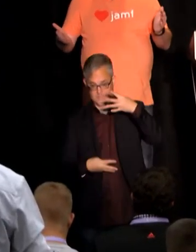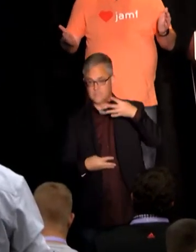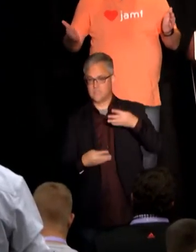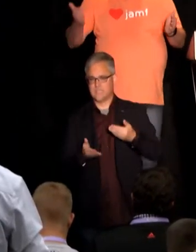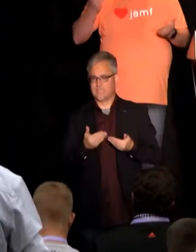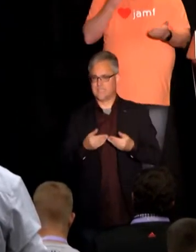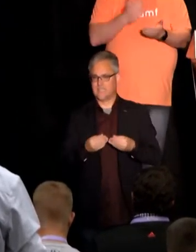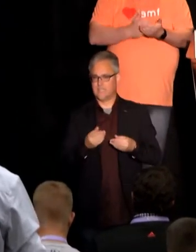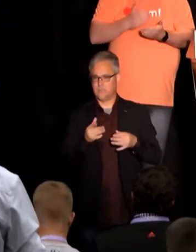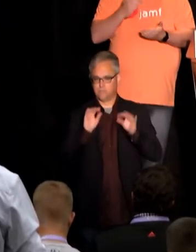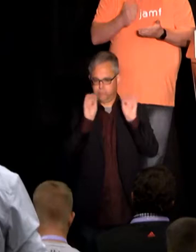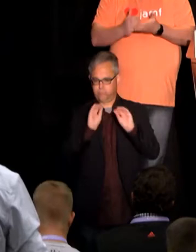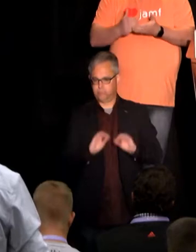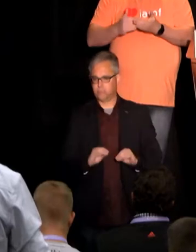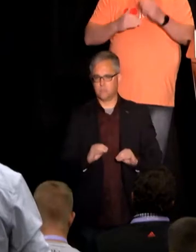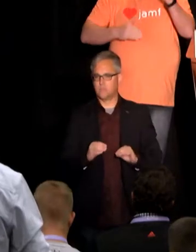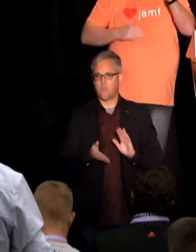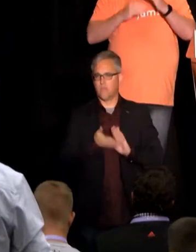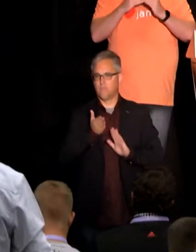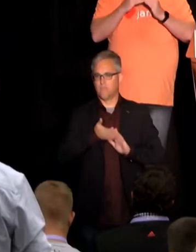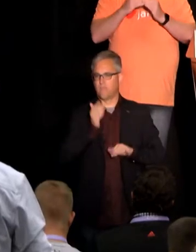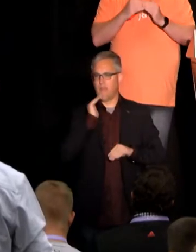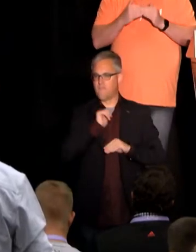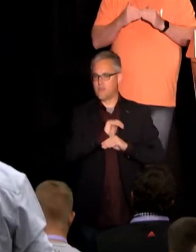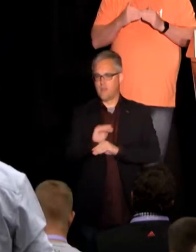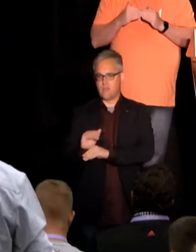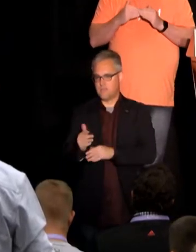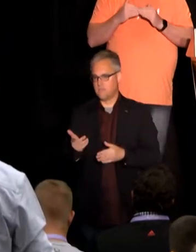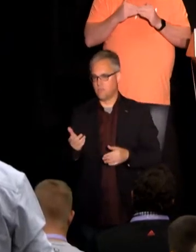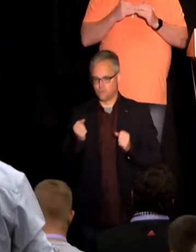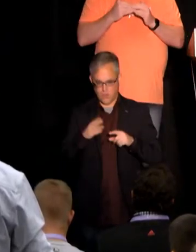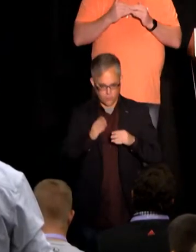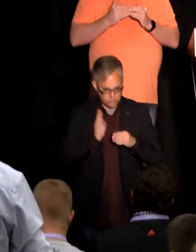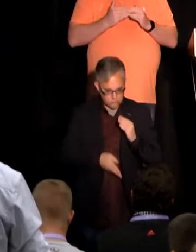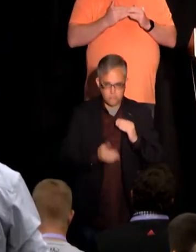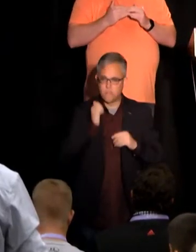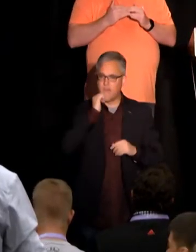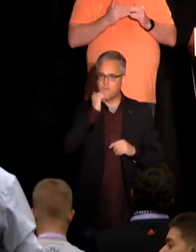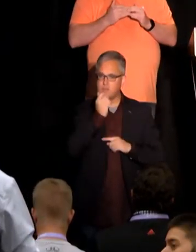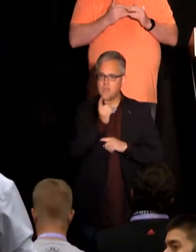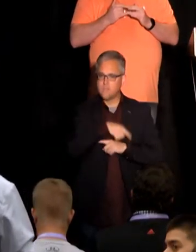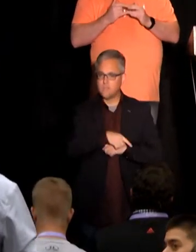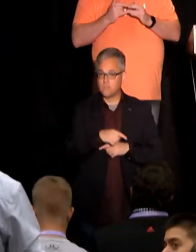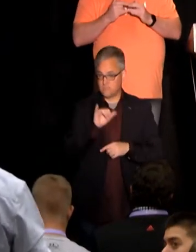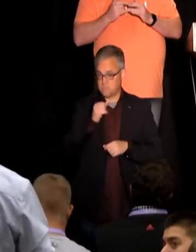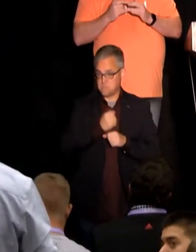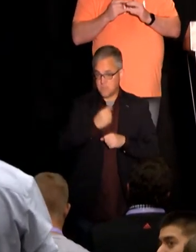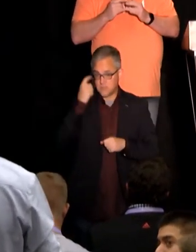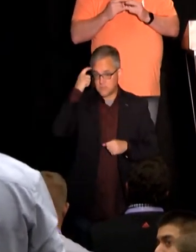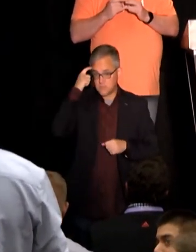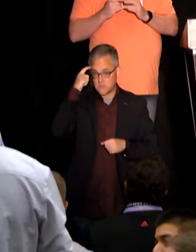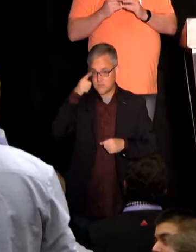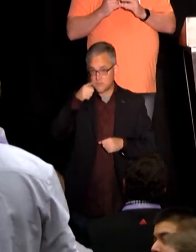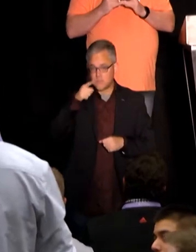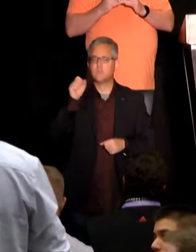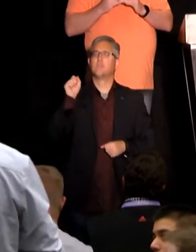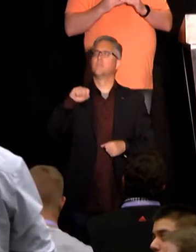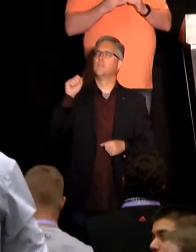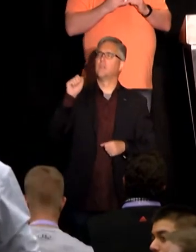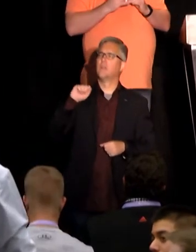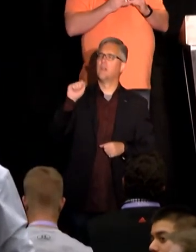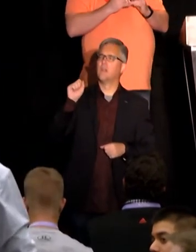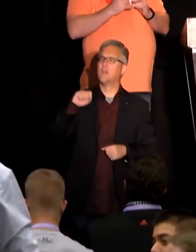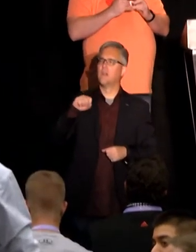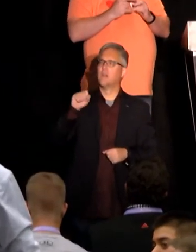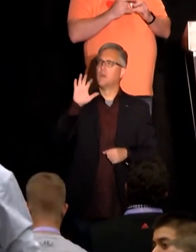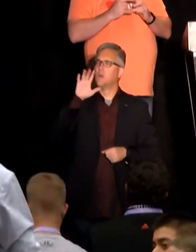to make, and we just run it nightly and try to empty that list by the end of the day. Does that make sense? Yeah. Okay. Well,